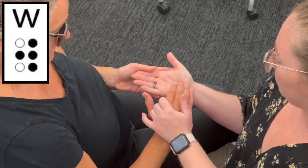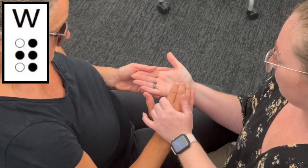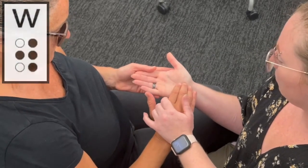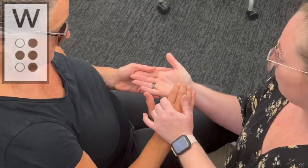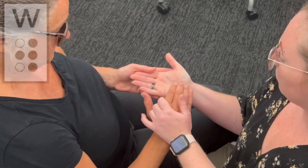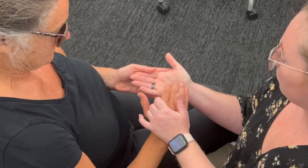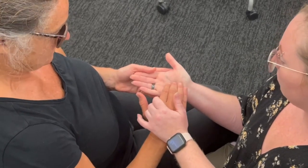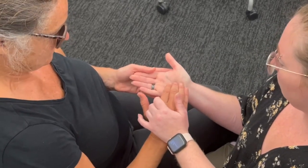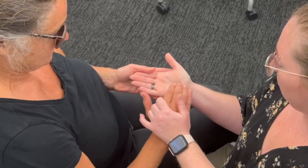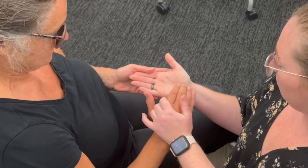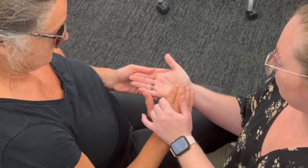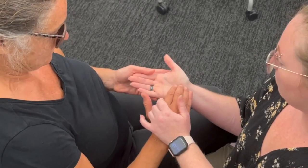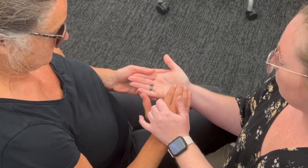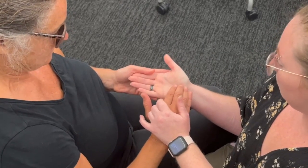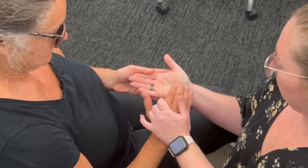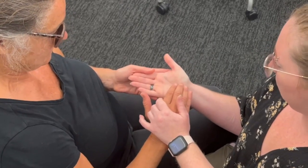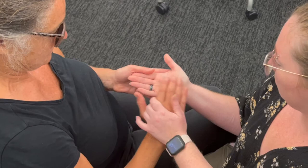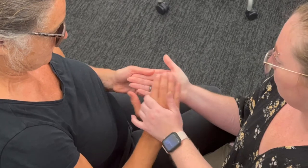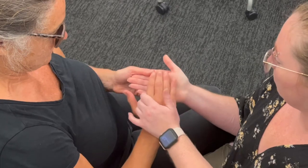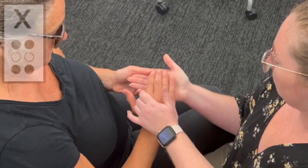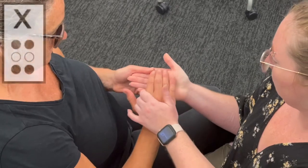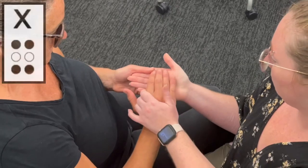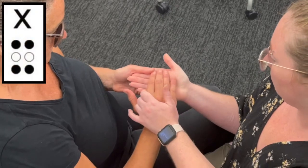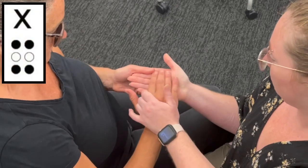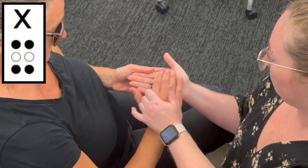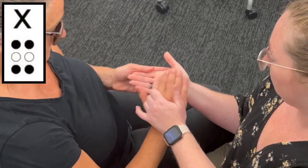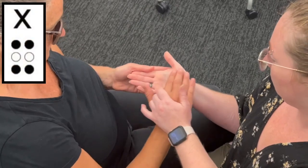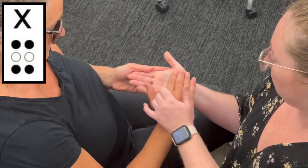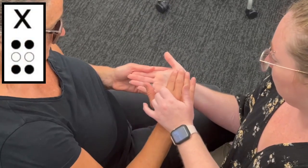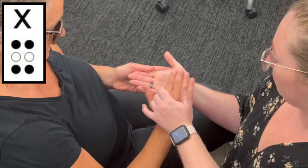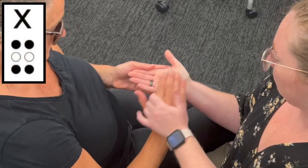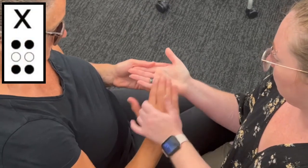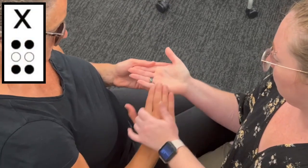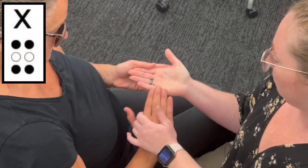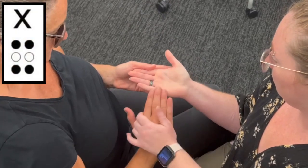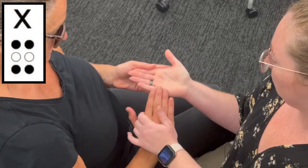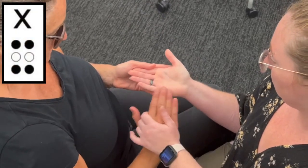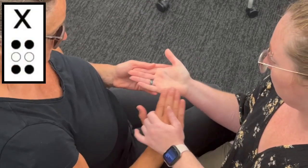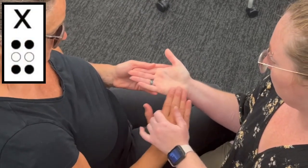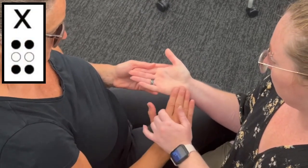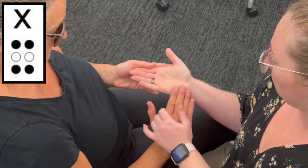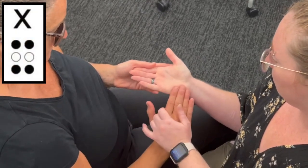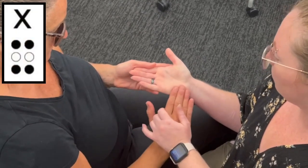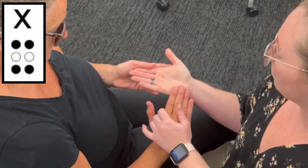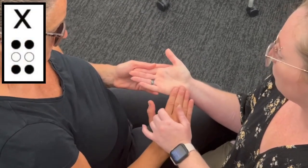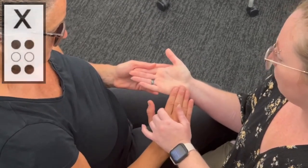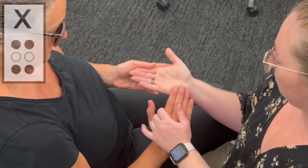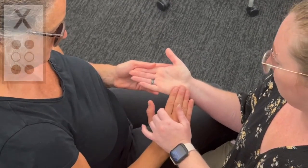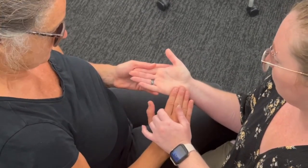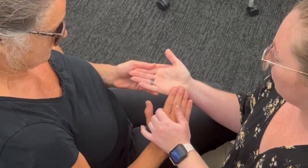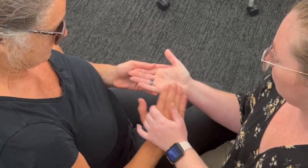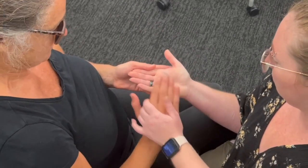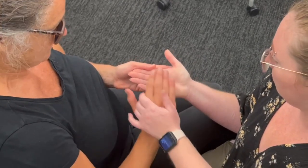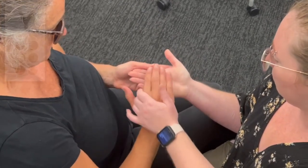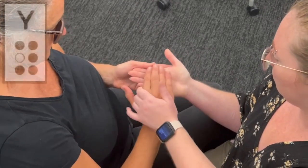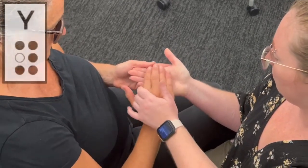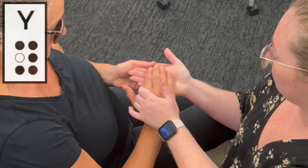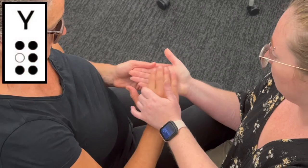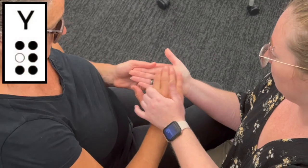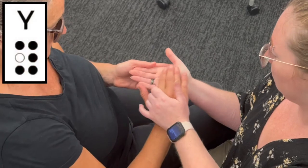X. Dots 1, 3, 4, and 6. Y. Dots 1, 3, 4,